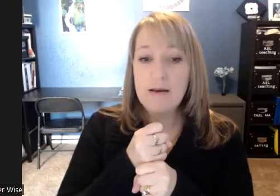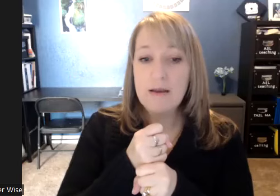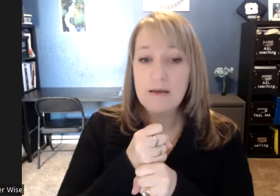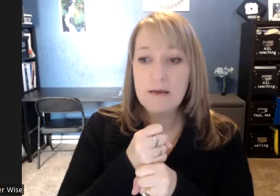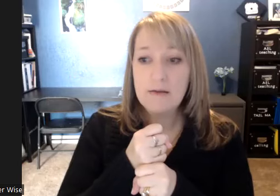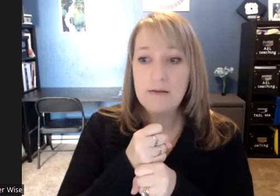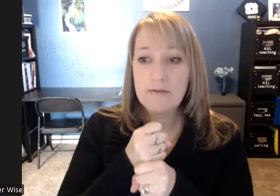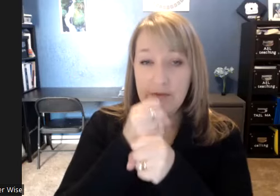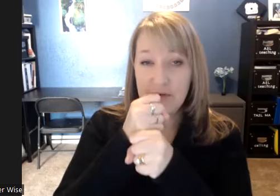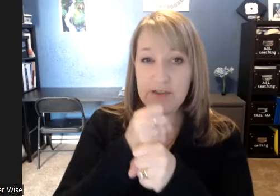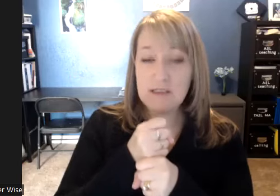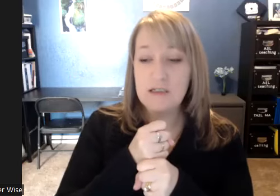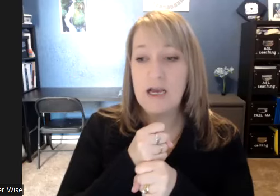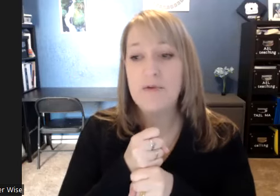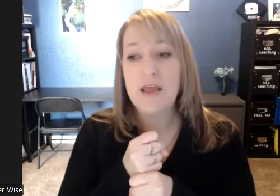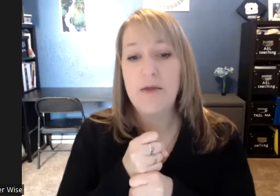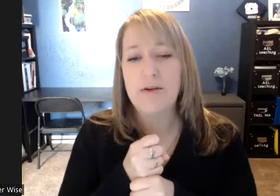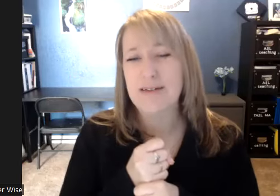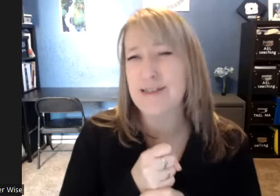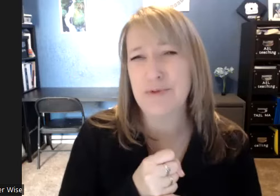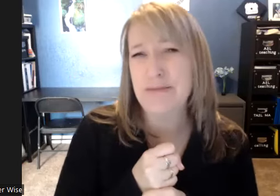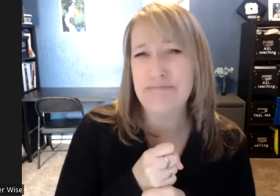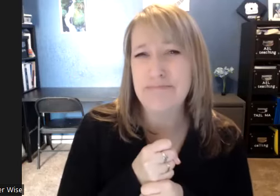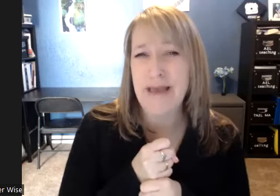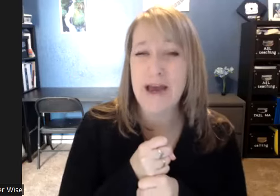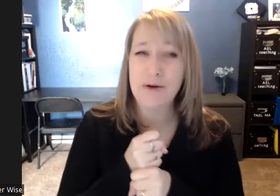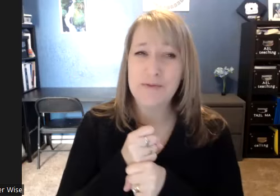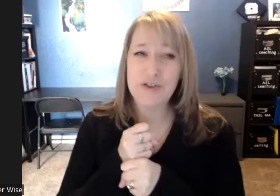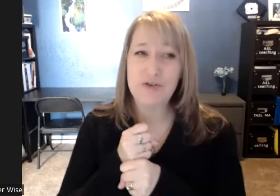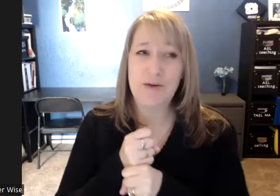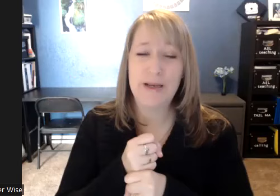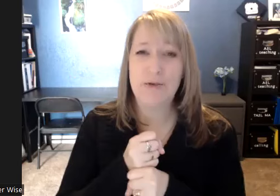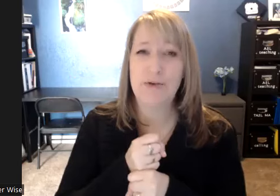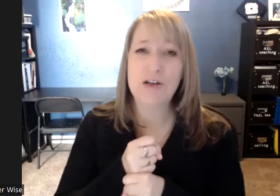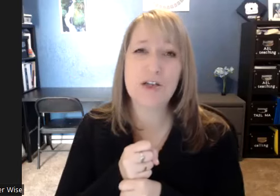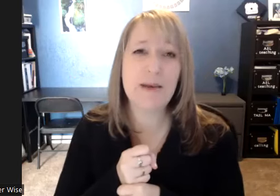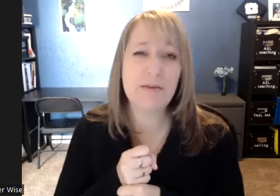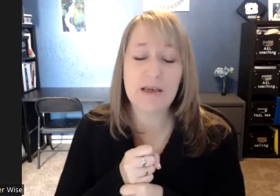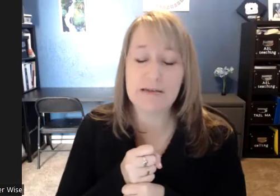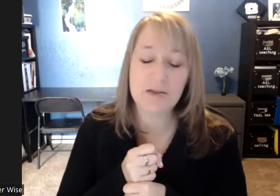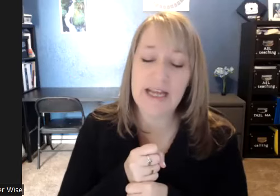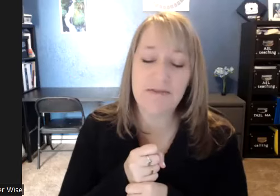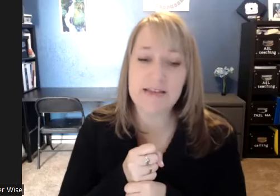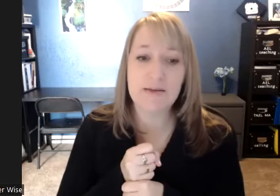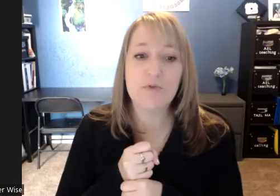one of your fists on top of the other. It doesn't really matter if it's your dominant or non-dominant because they're going to have the same